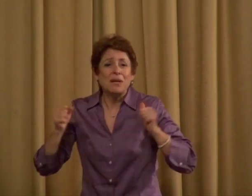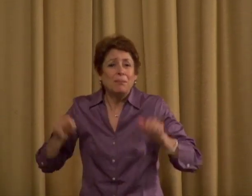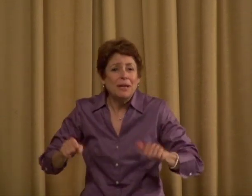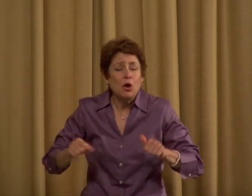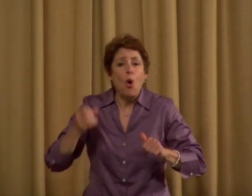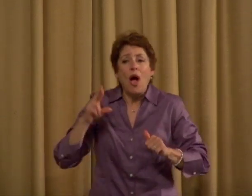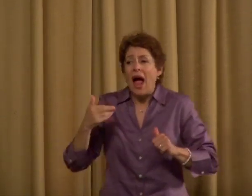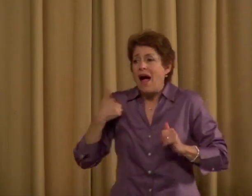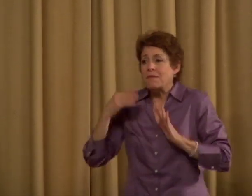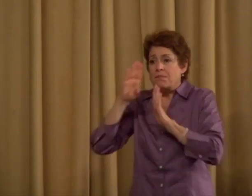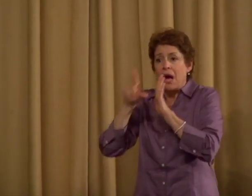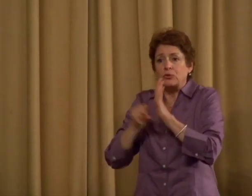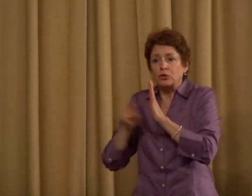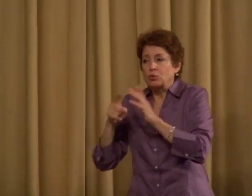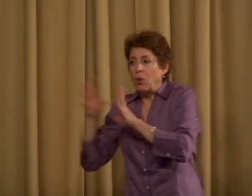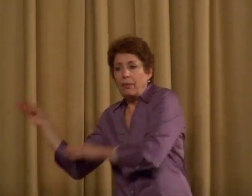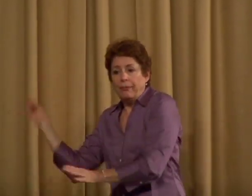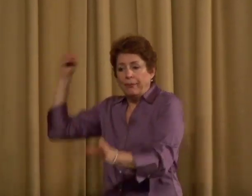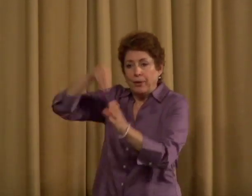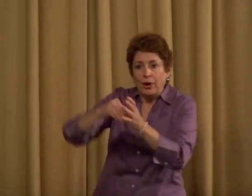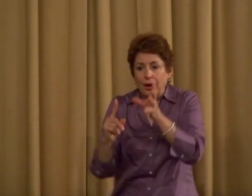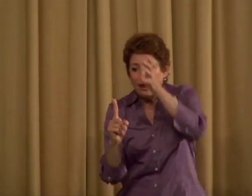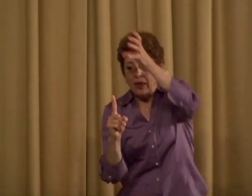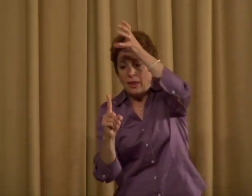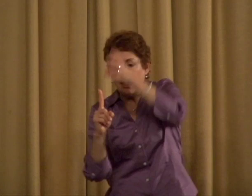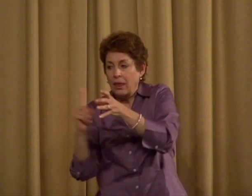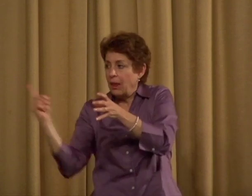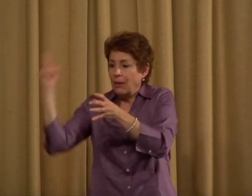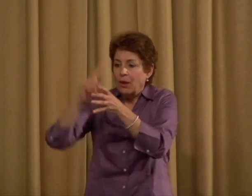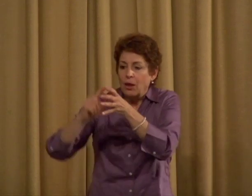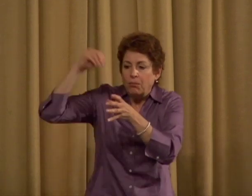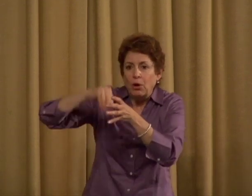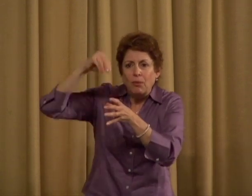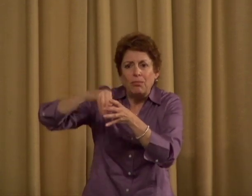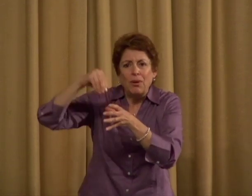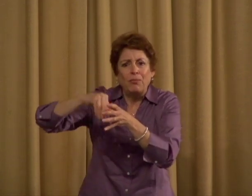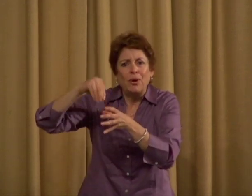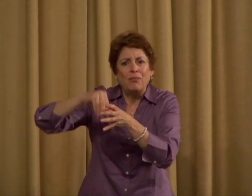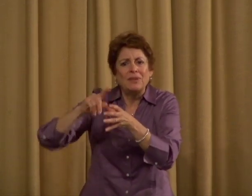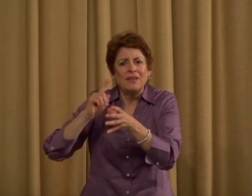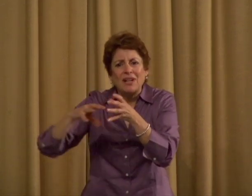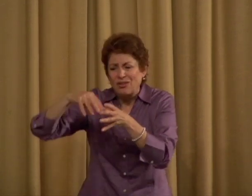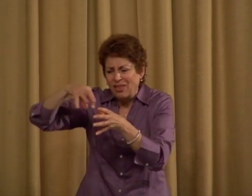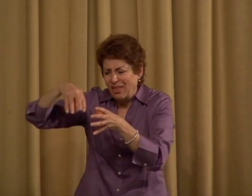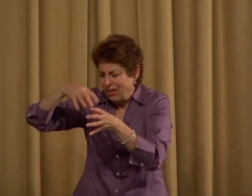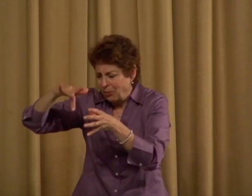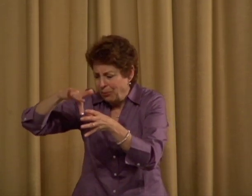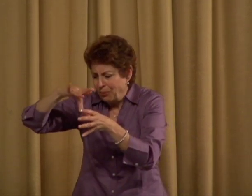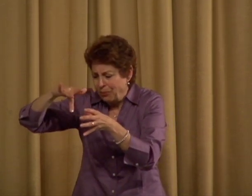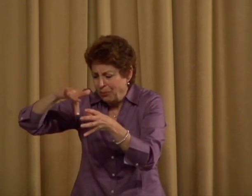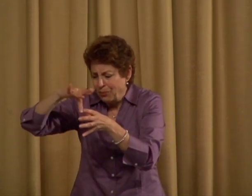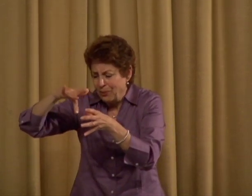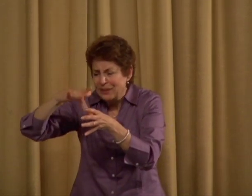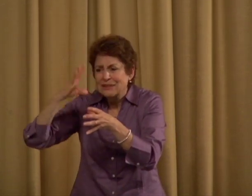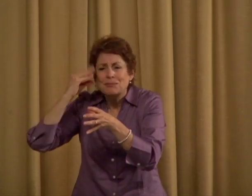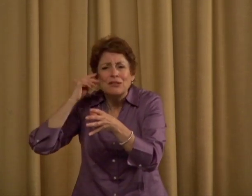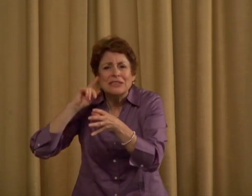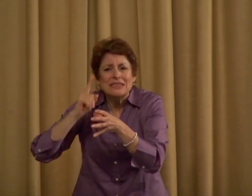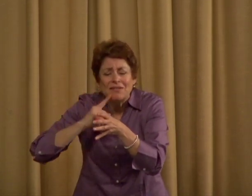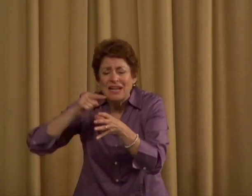I mean, the hearing actors, they have a background, they can put that in there, you can put the shell of a deaf person. But there's always going to be that